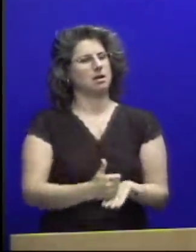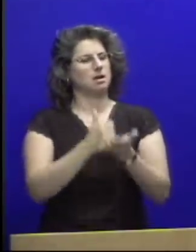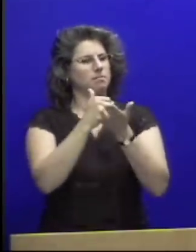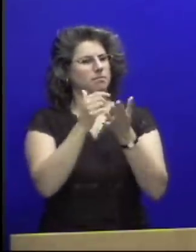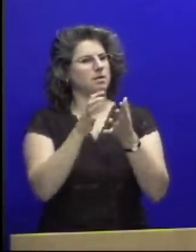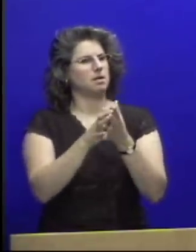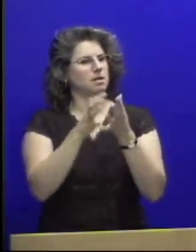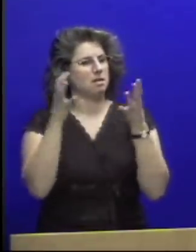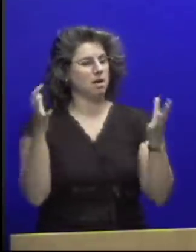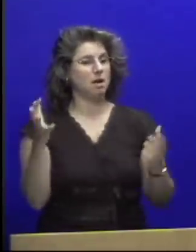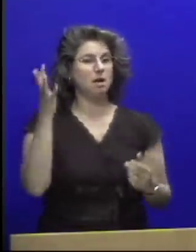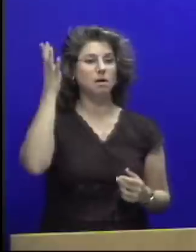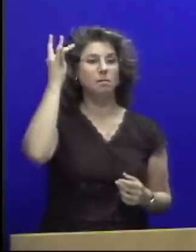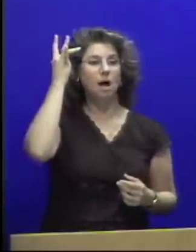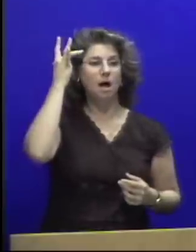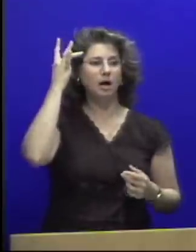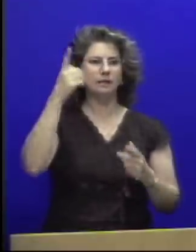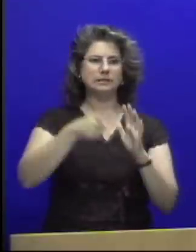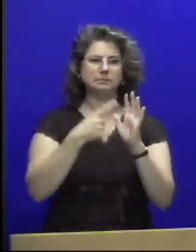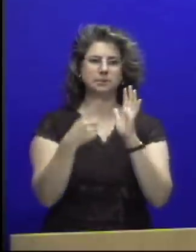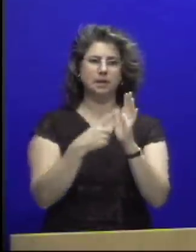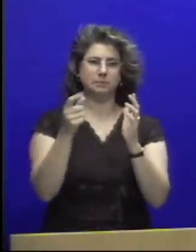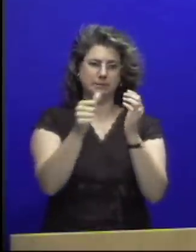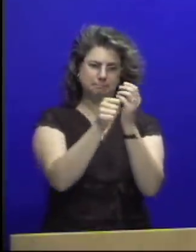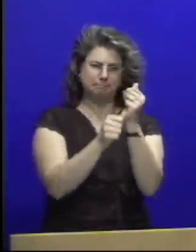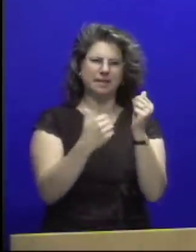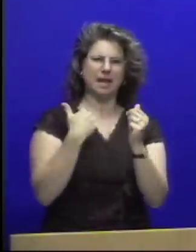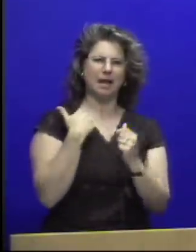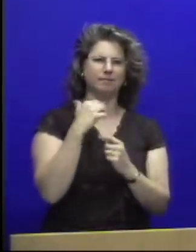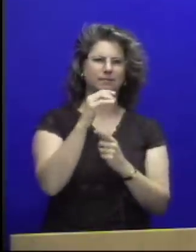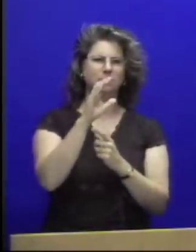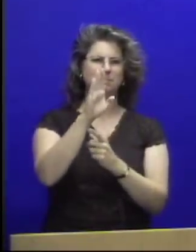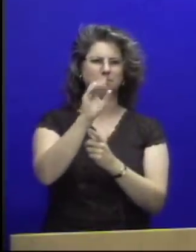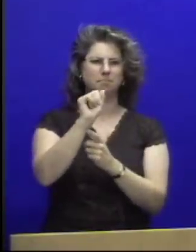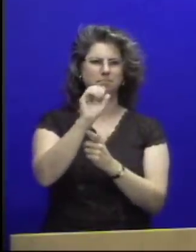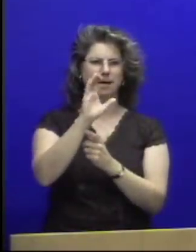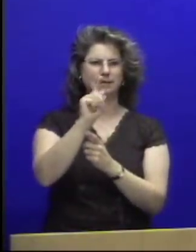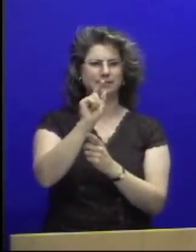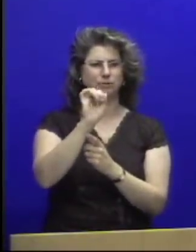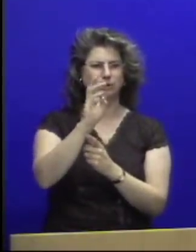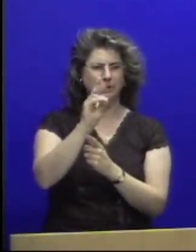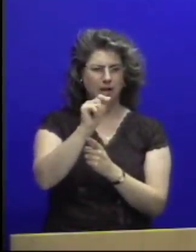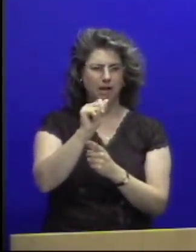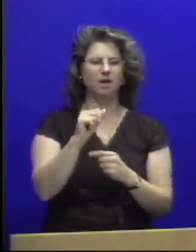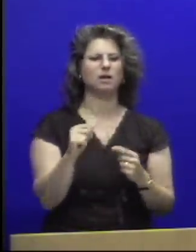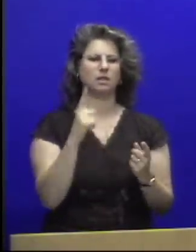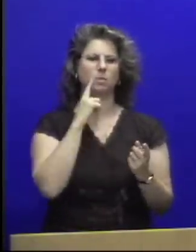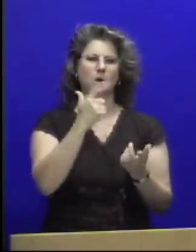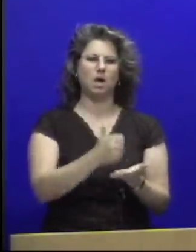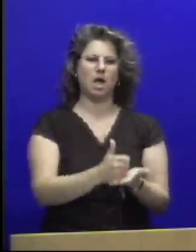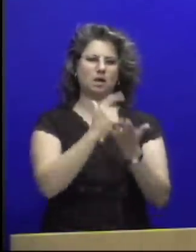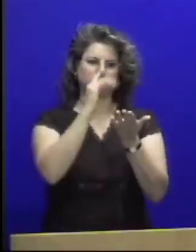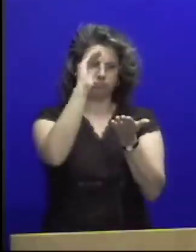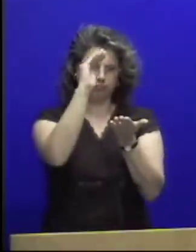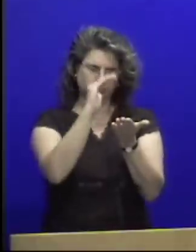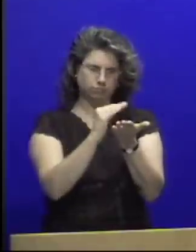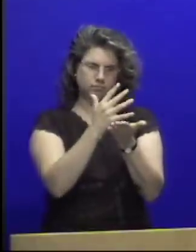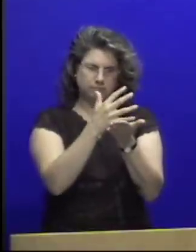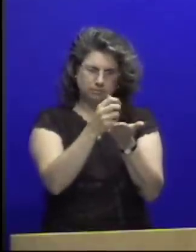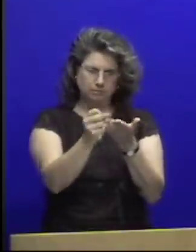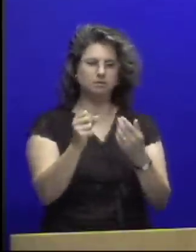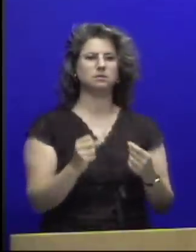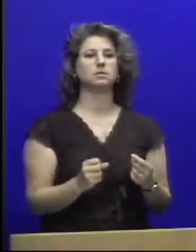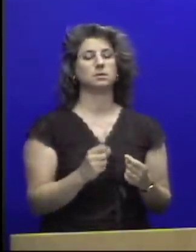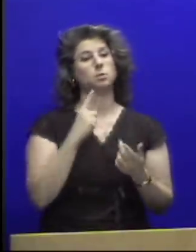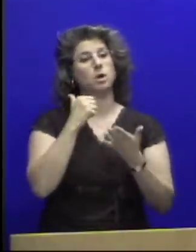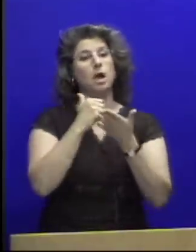amount of bacteria in your bowel and in your abdomen before the operation, which is helpful for you to